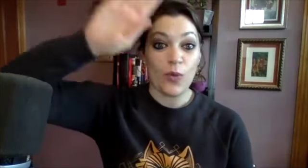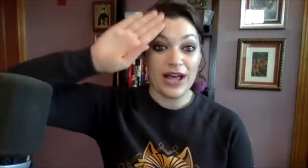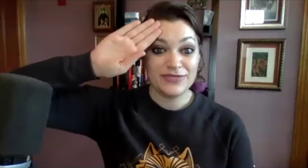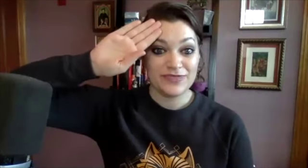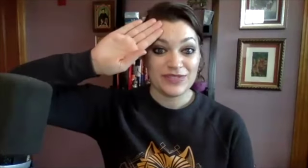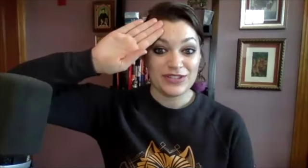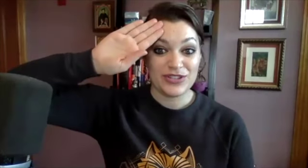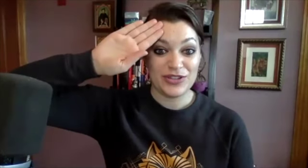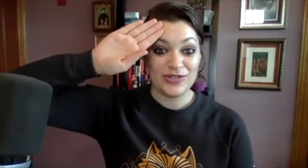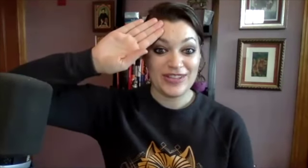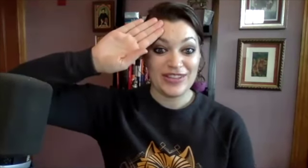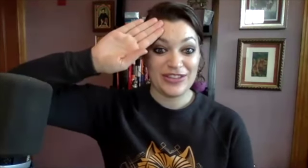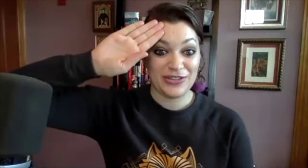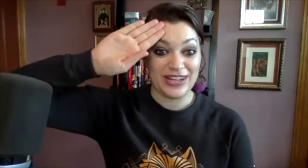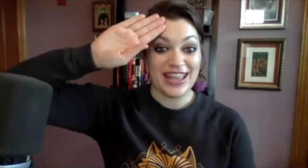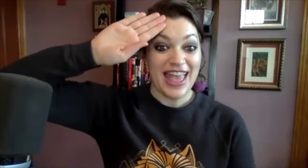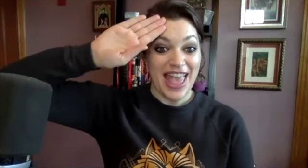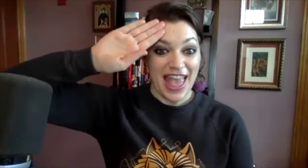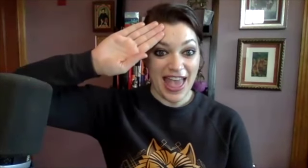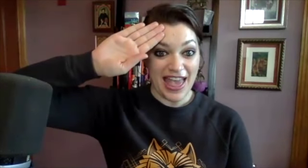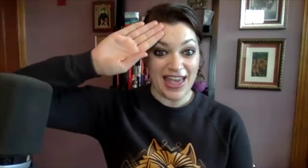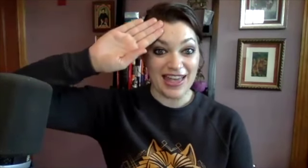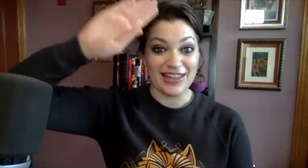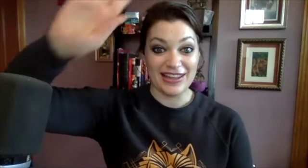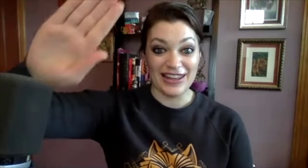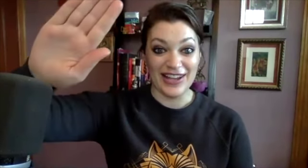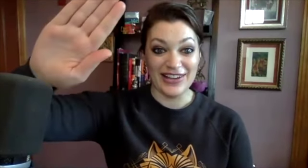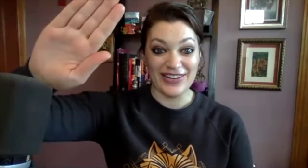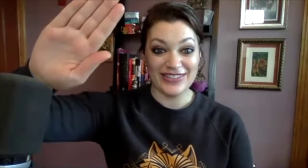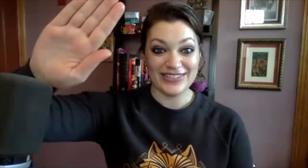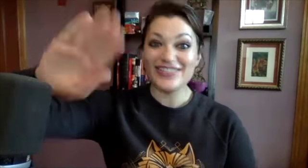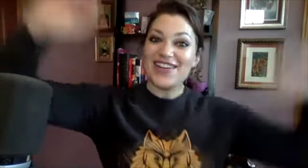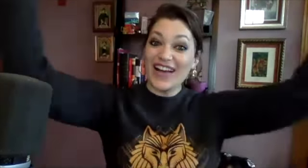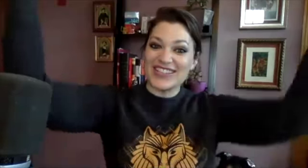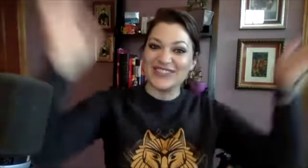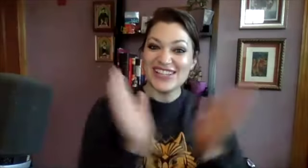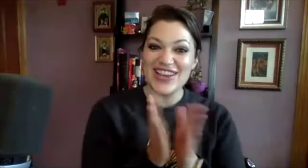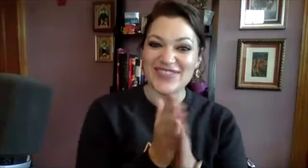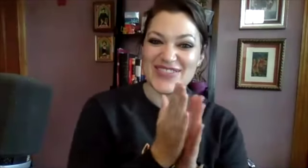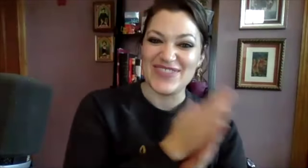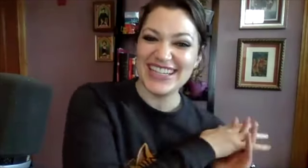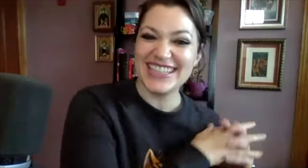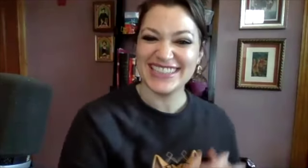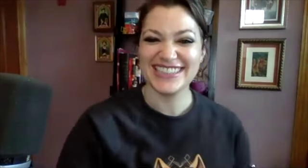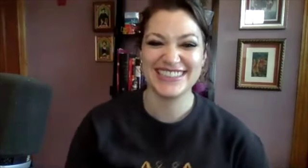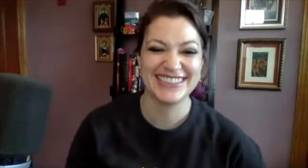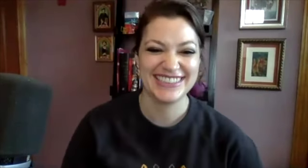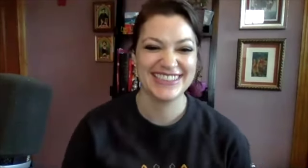One, two, three. Hello. Awesome. Nice job, everybody. Wow,